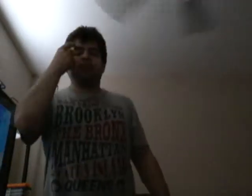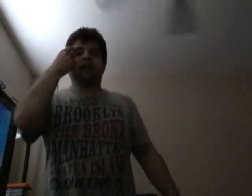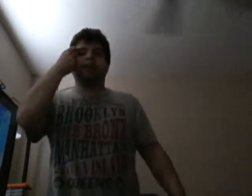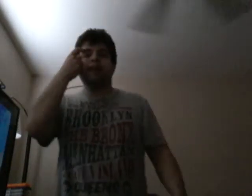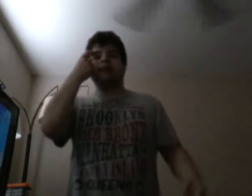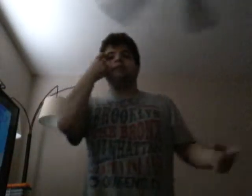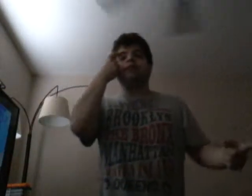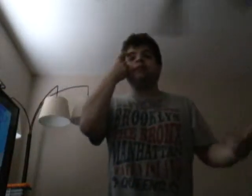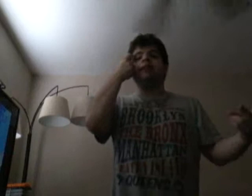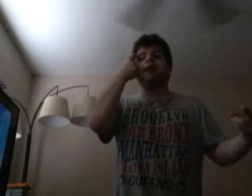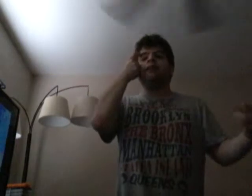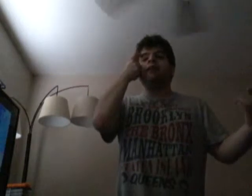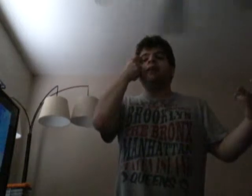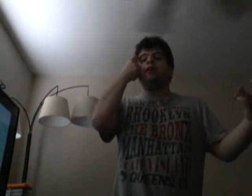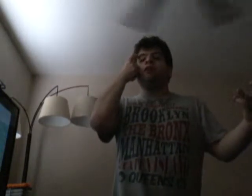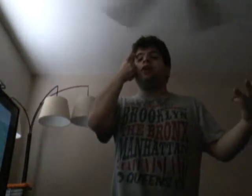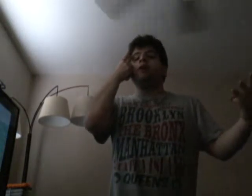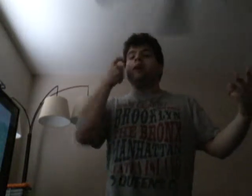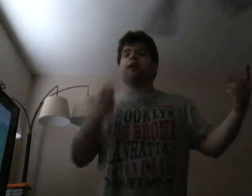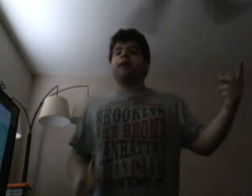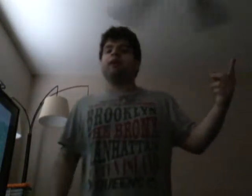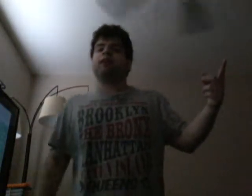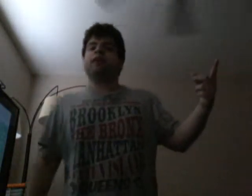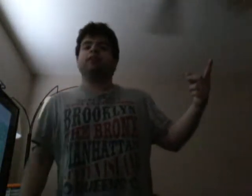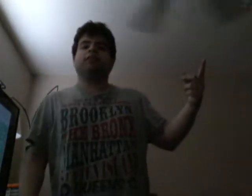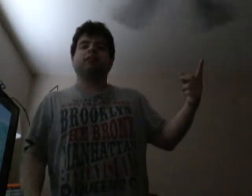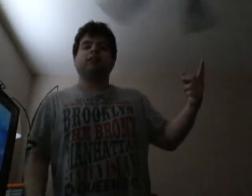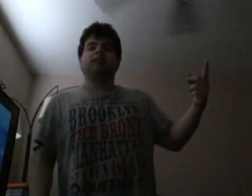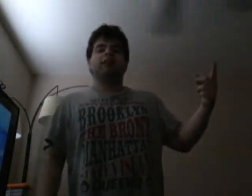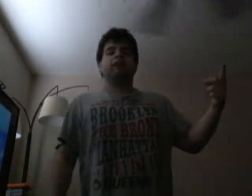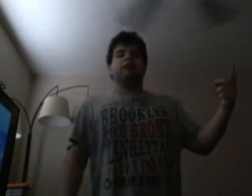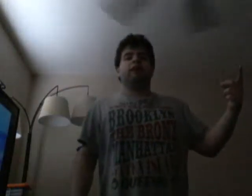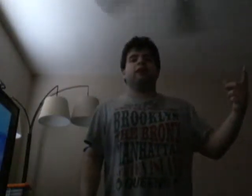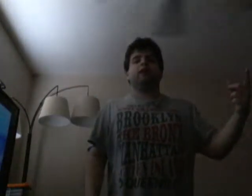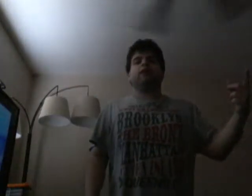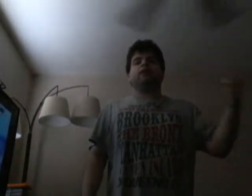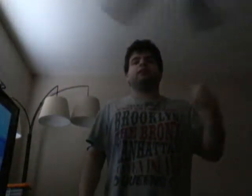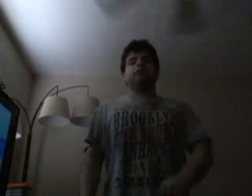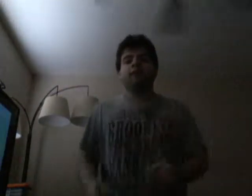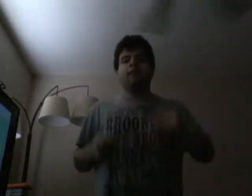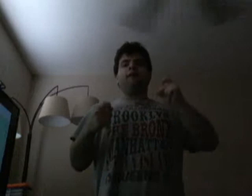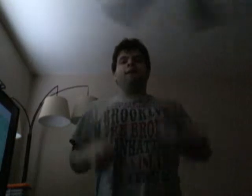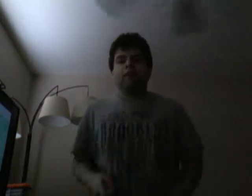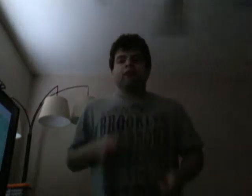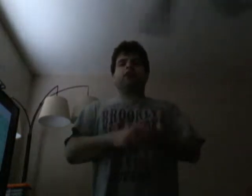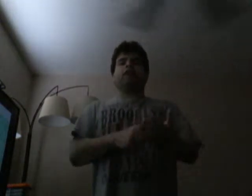NSYNC. Justin, Lance, Joey, Chris, and Justin.